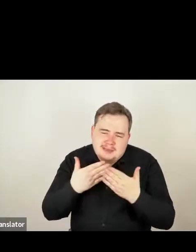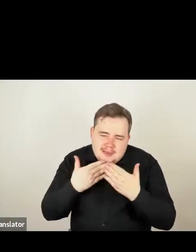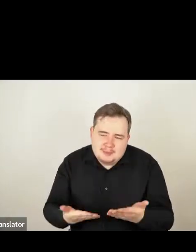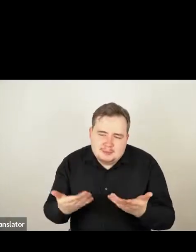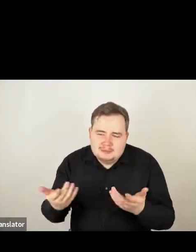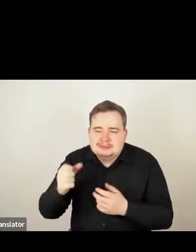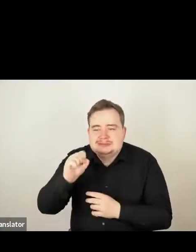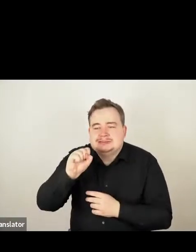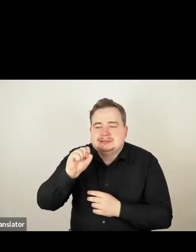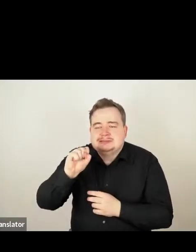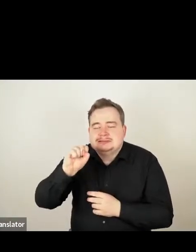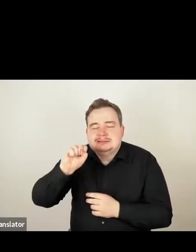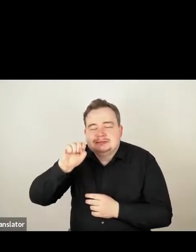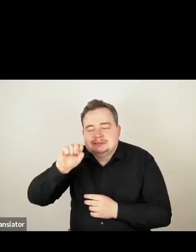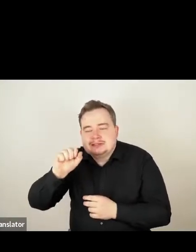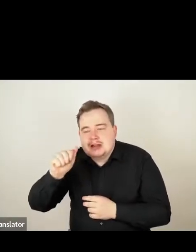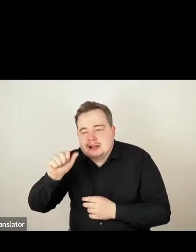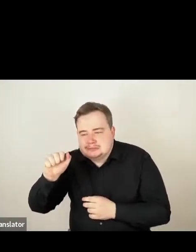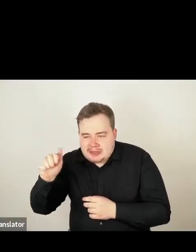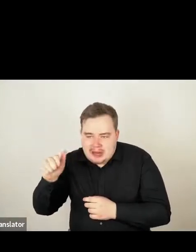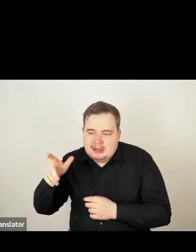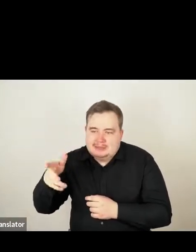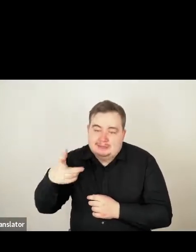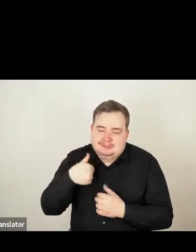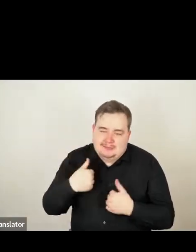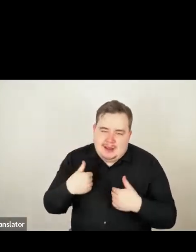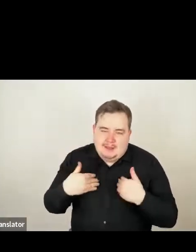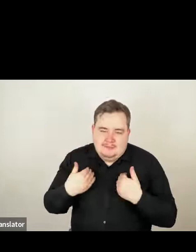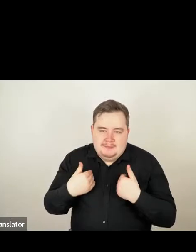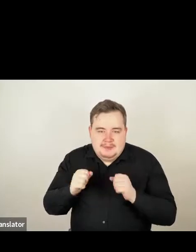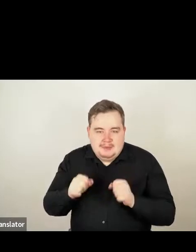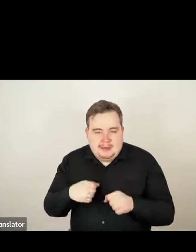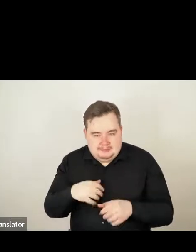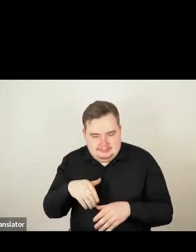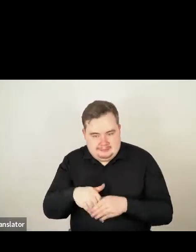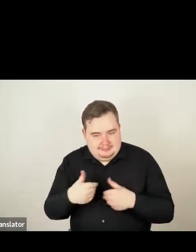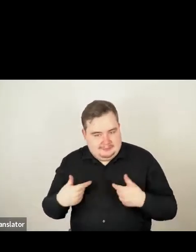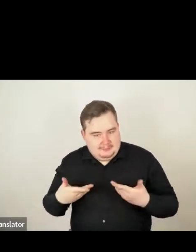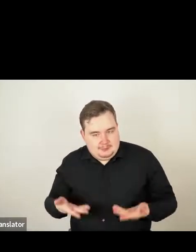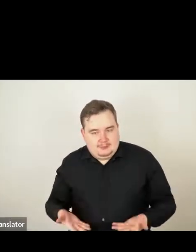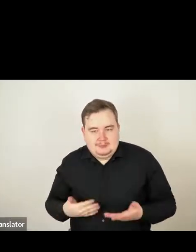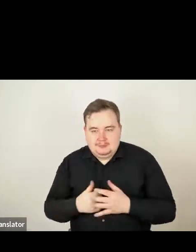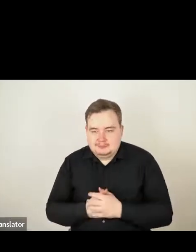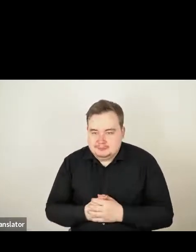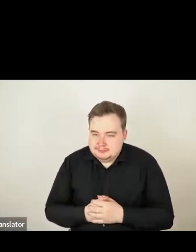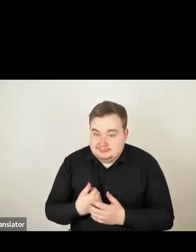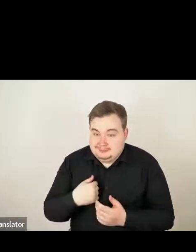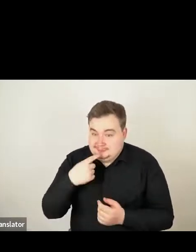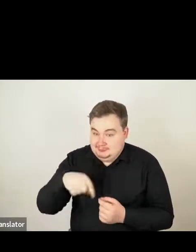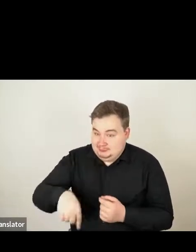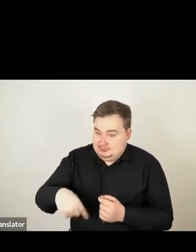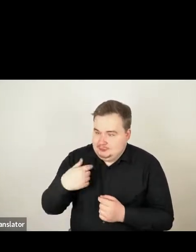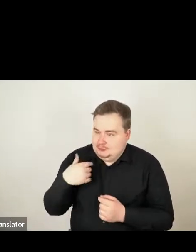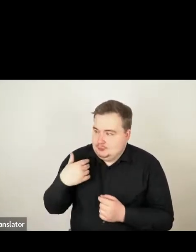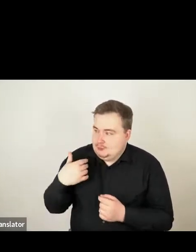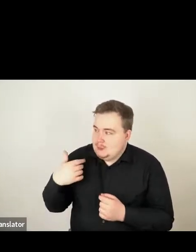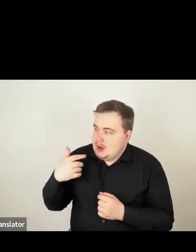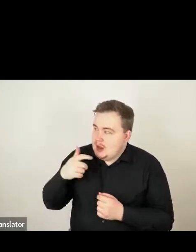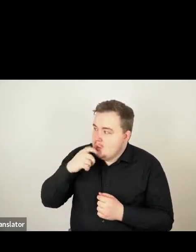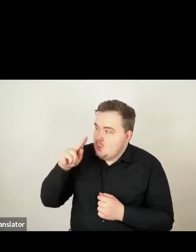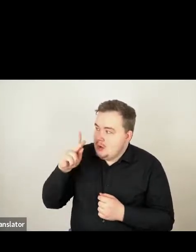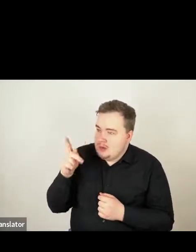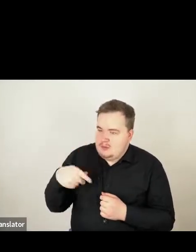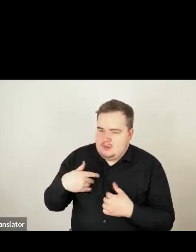pleasure to be with everybody. It's quite cold in the UK today, so I've had to put